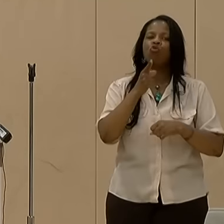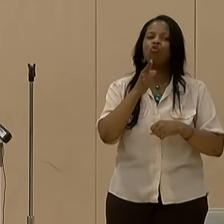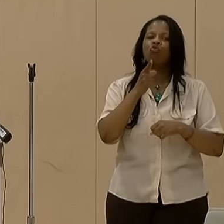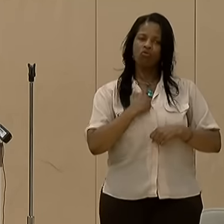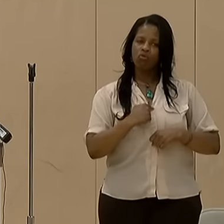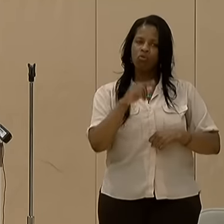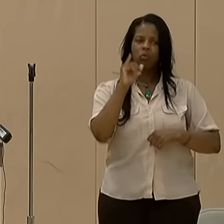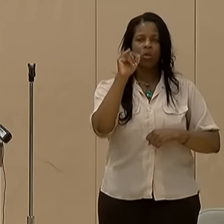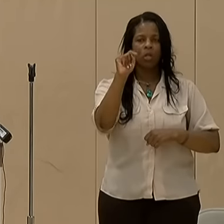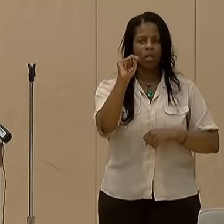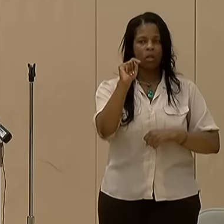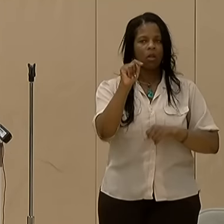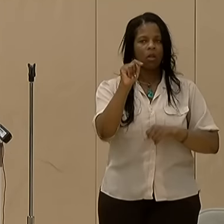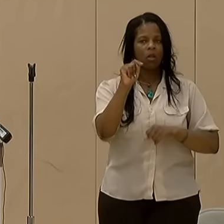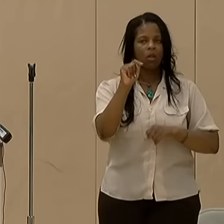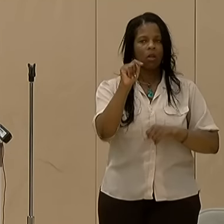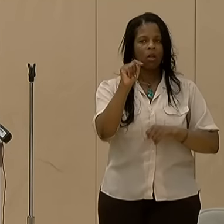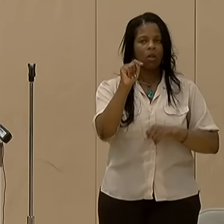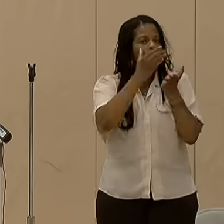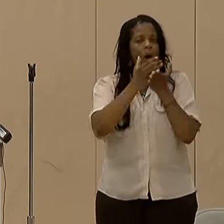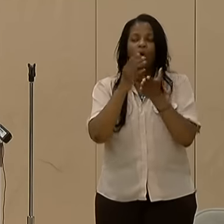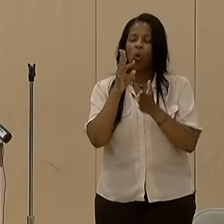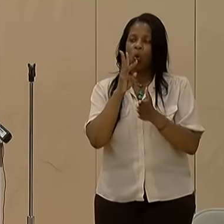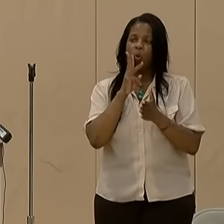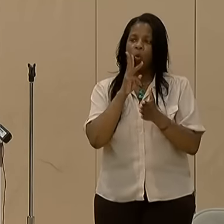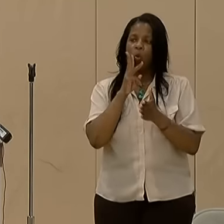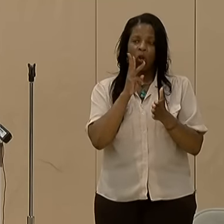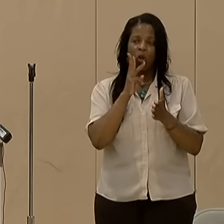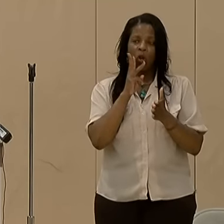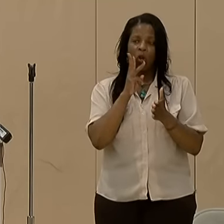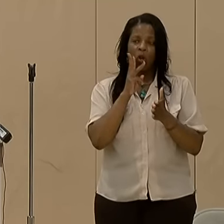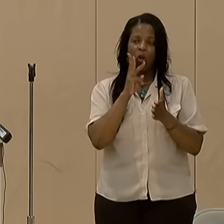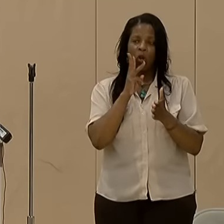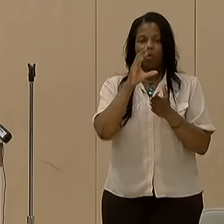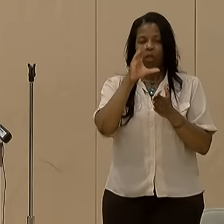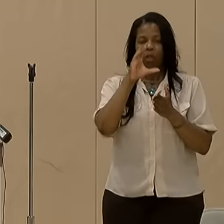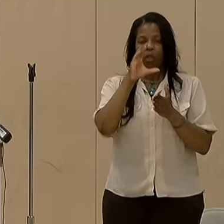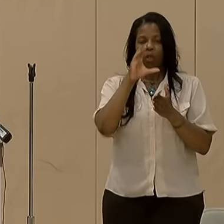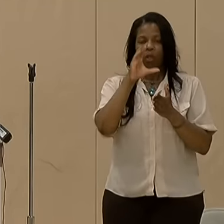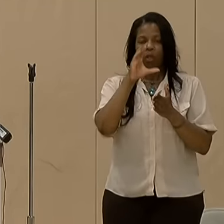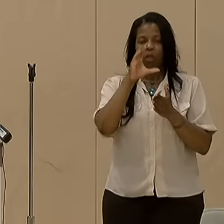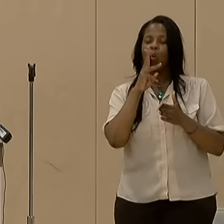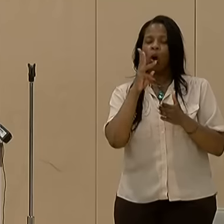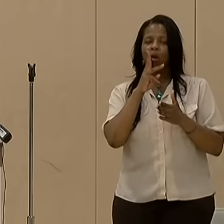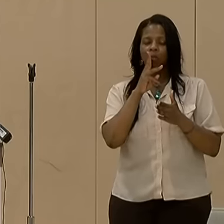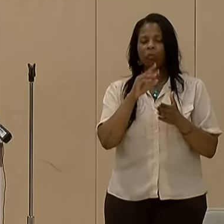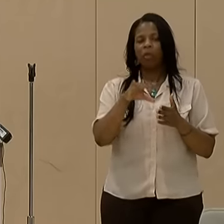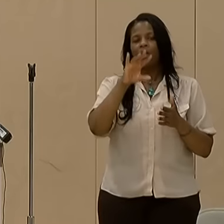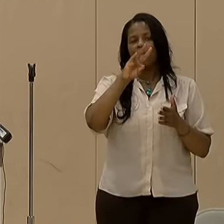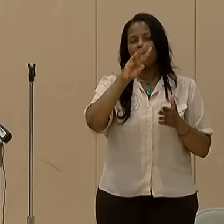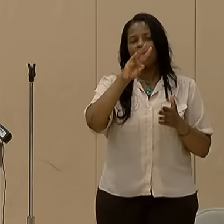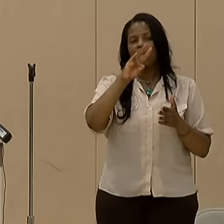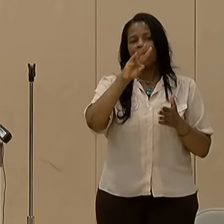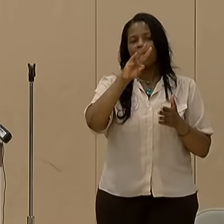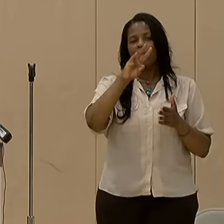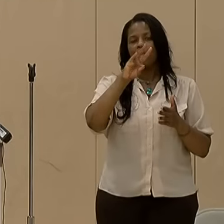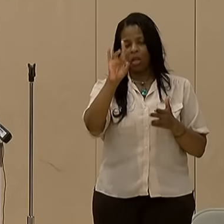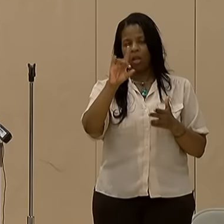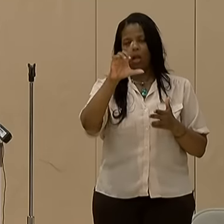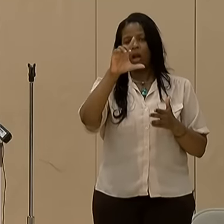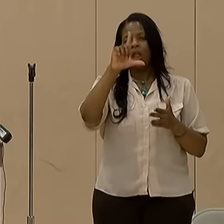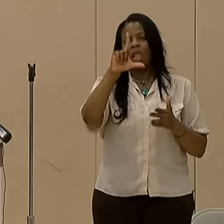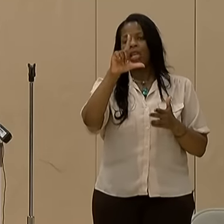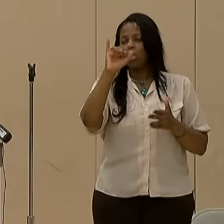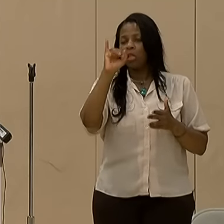also providing bottled water at their facility, which is located at 7138 Lake